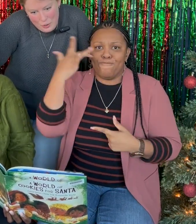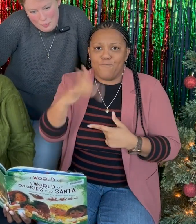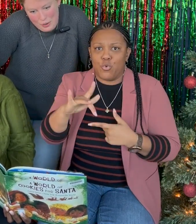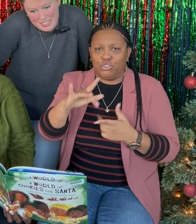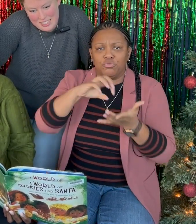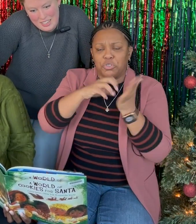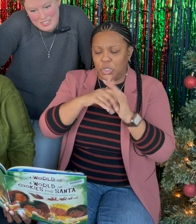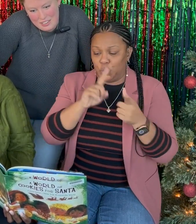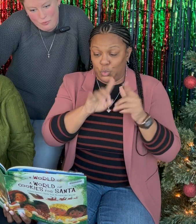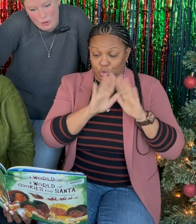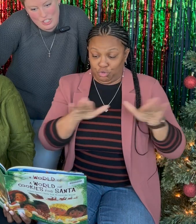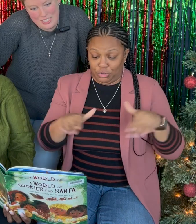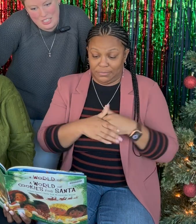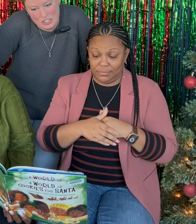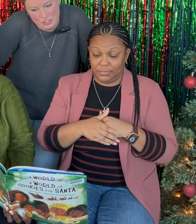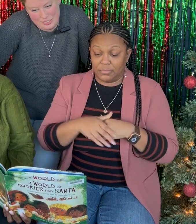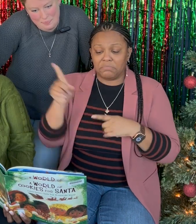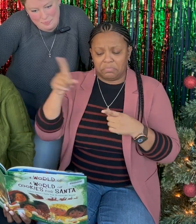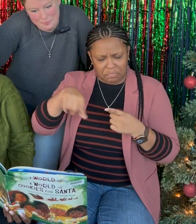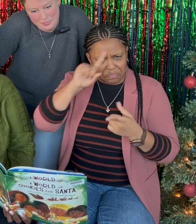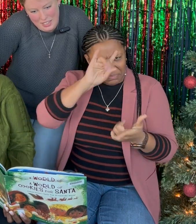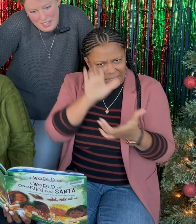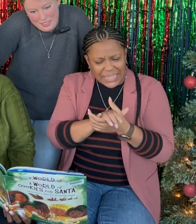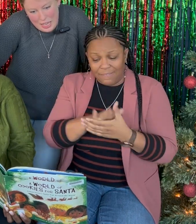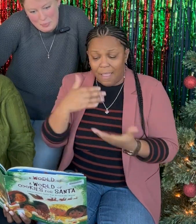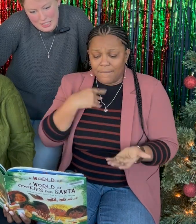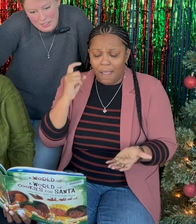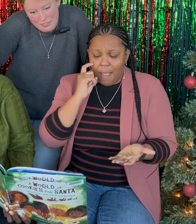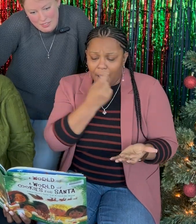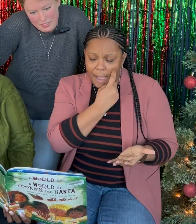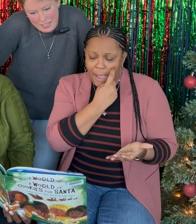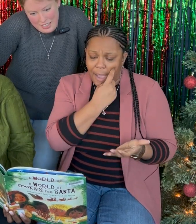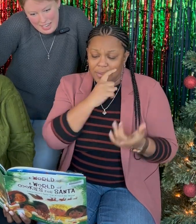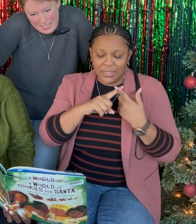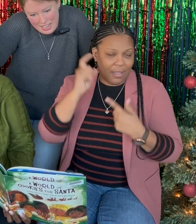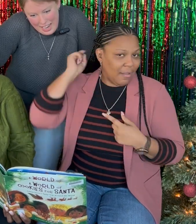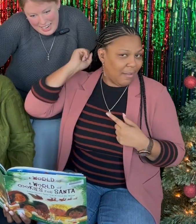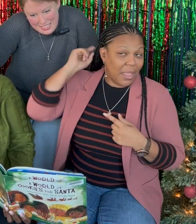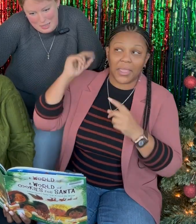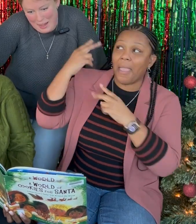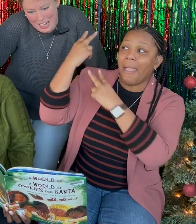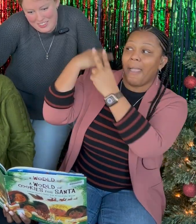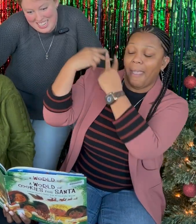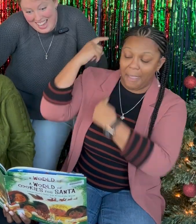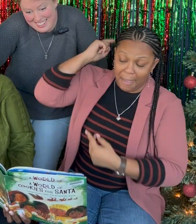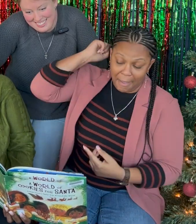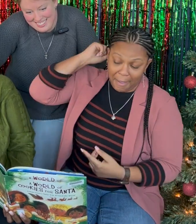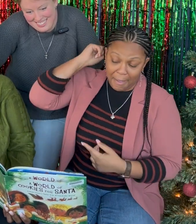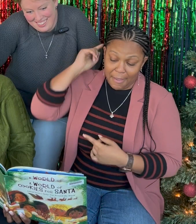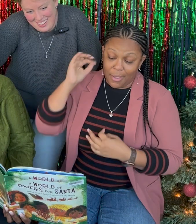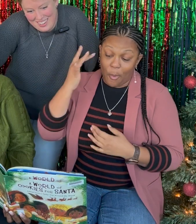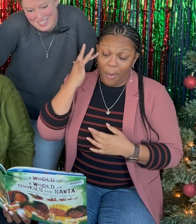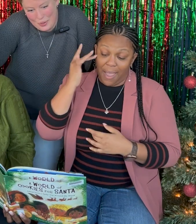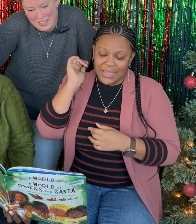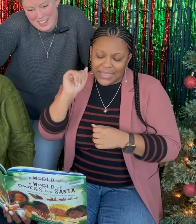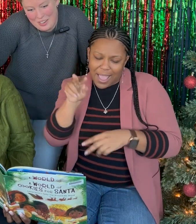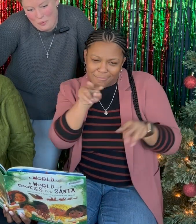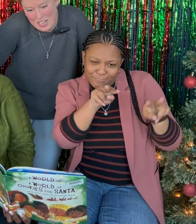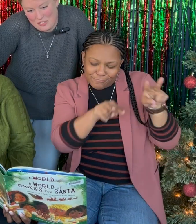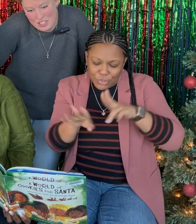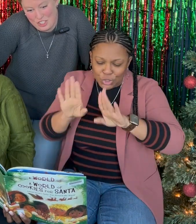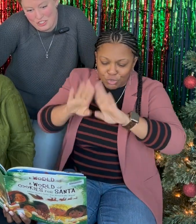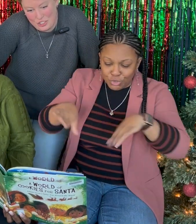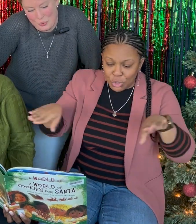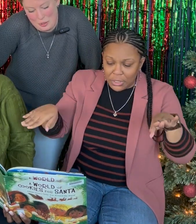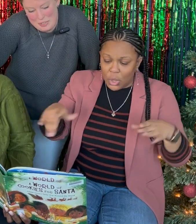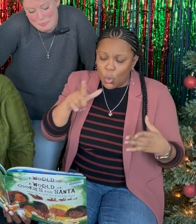Hotonosha brings gifts and fortunes to children. They believe that he has eyes in the back of his head, so he can